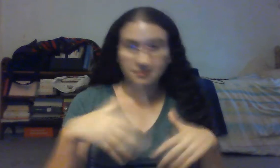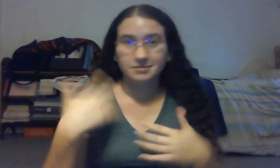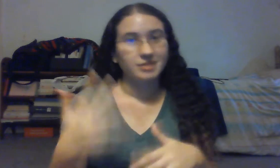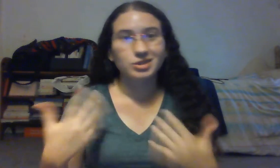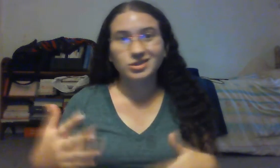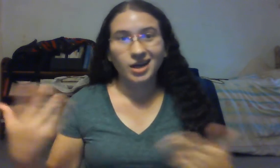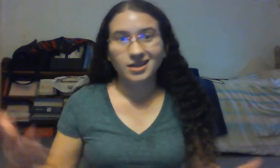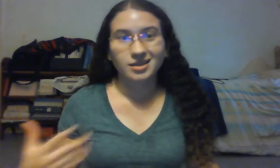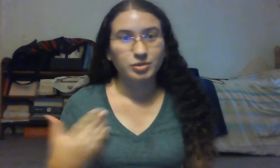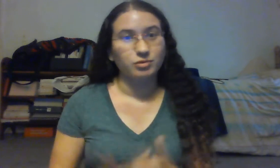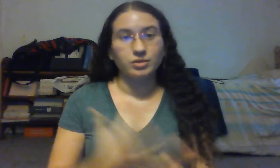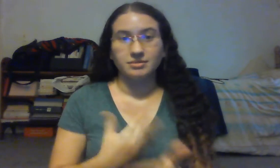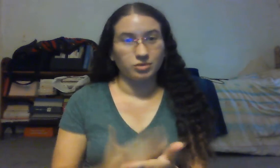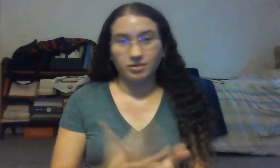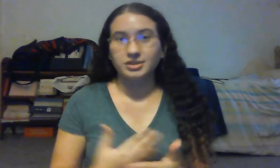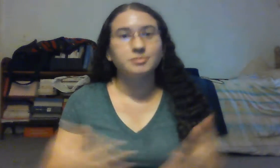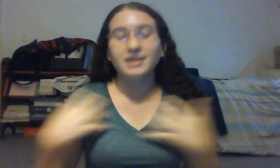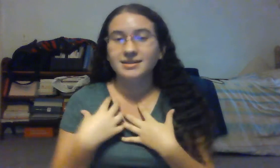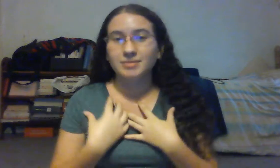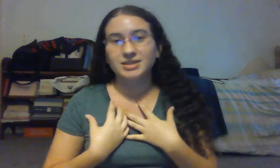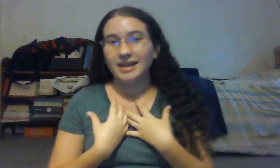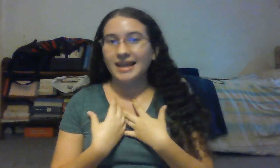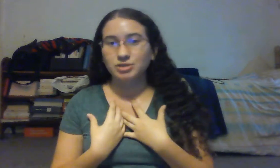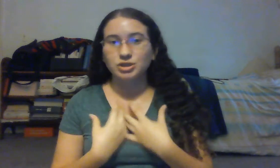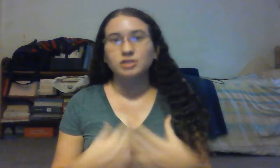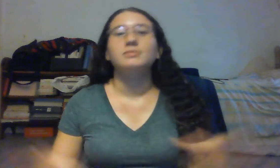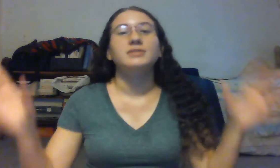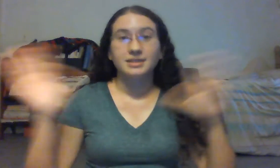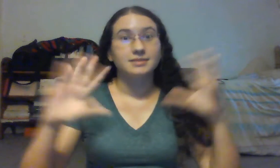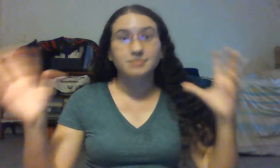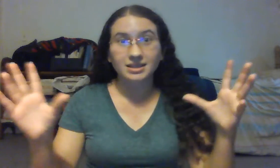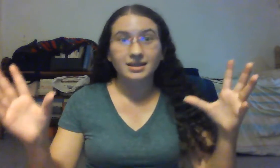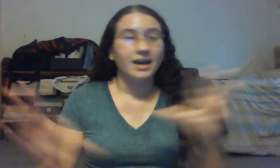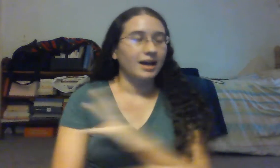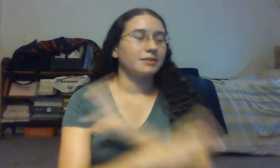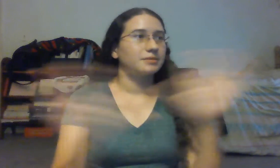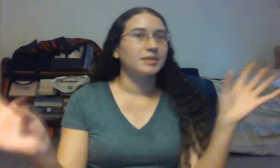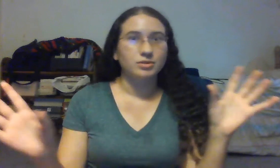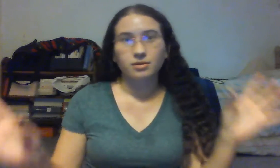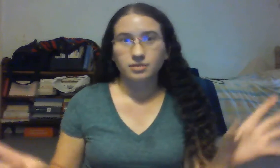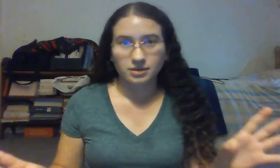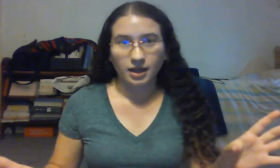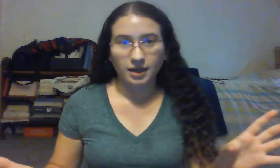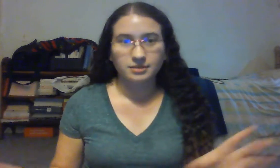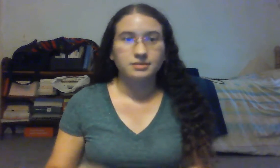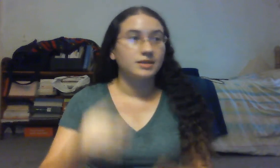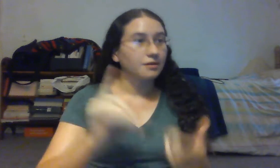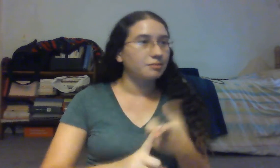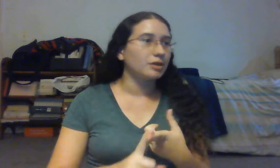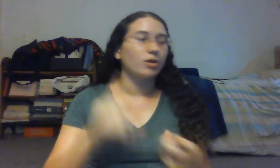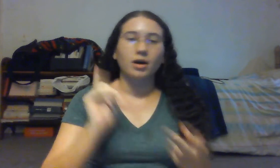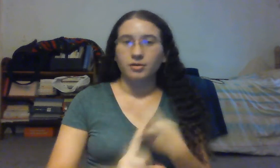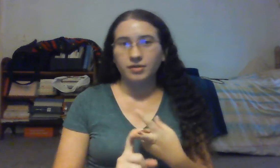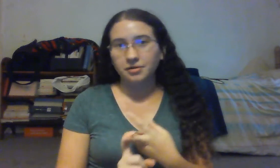man, you just gotta keep it rolling, bro. Just because I'm a sign language interpreter doesn't mean I remember all the signs. Deaf people, hard of hearing